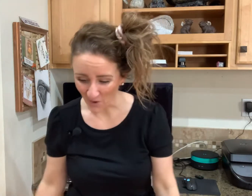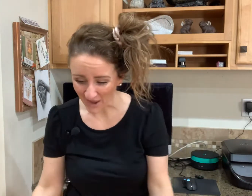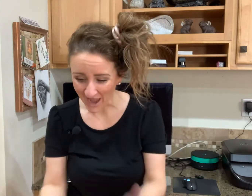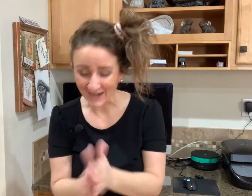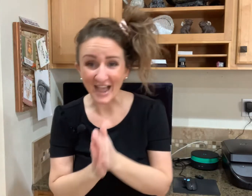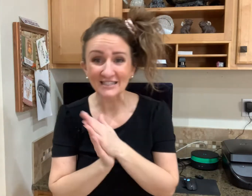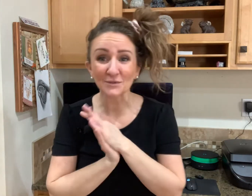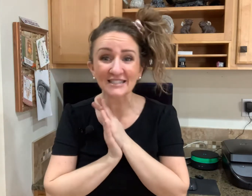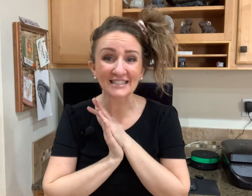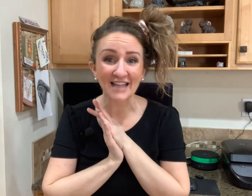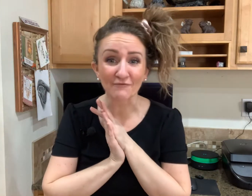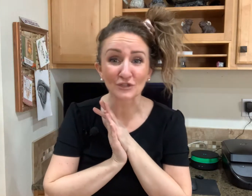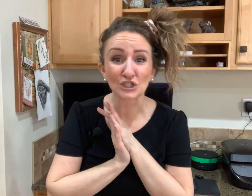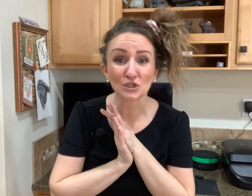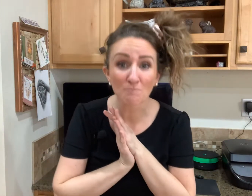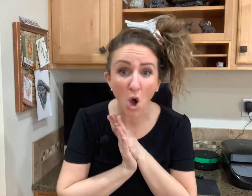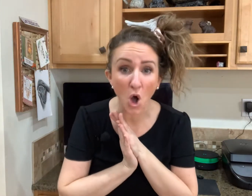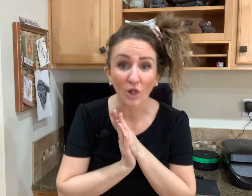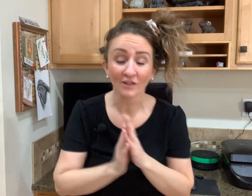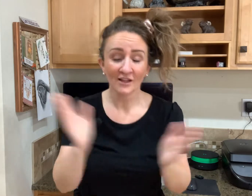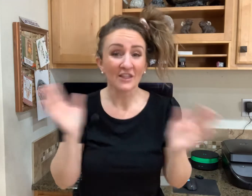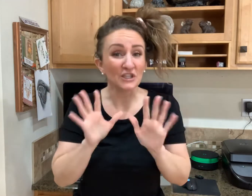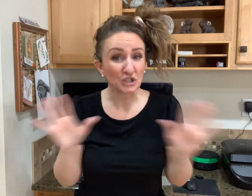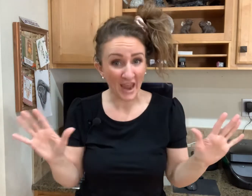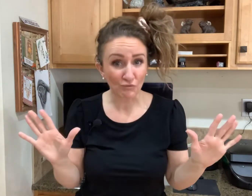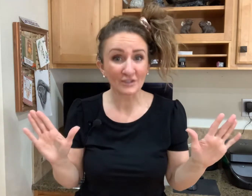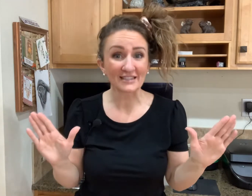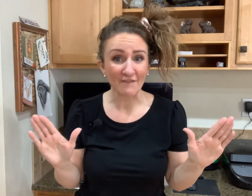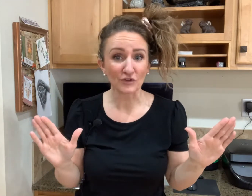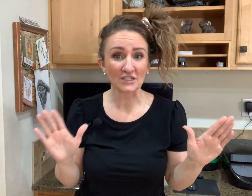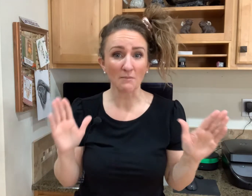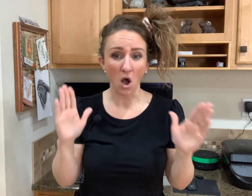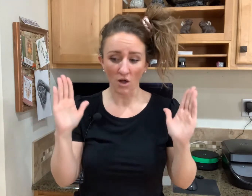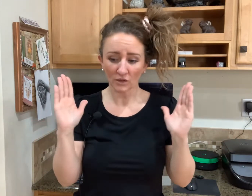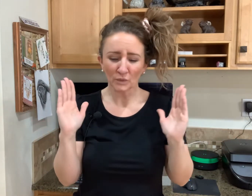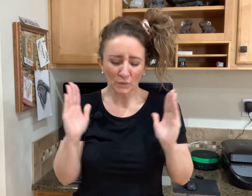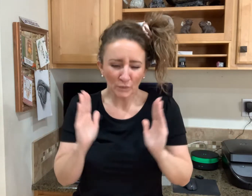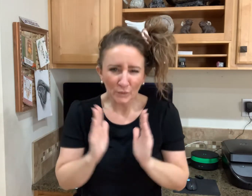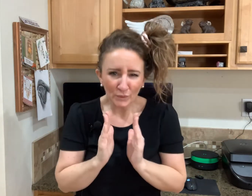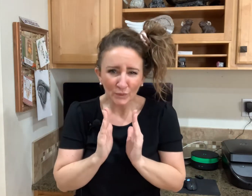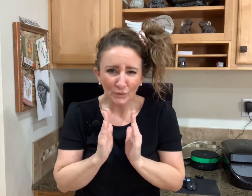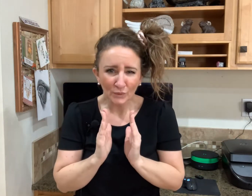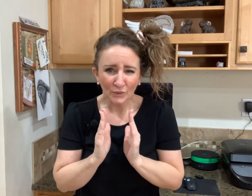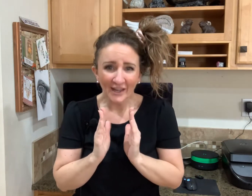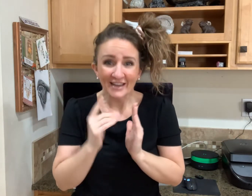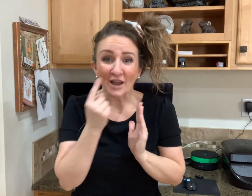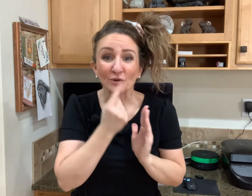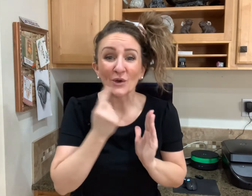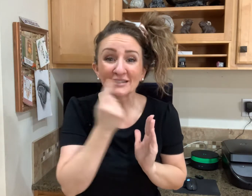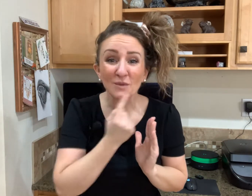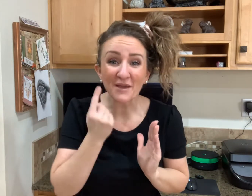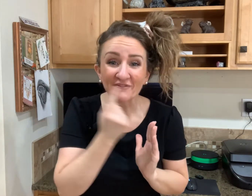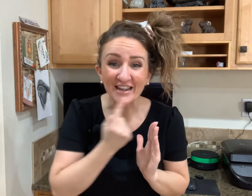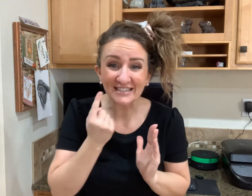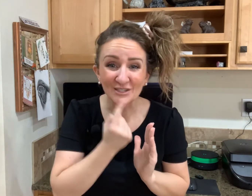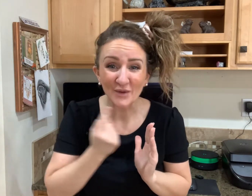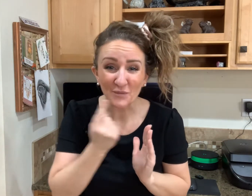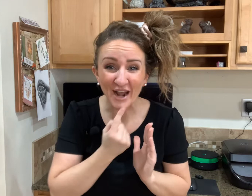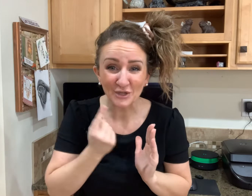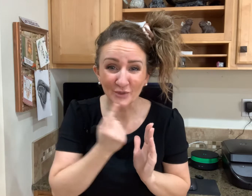Okay, next one is the sign for small. The general sign for small. Now notice what my face is doing when I do this